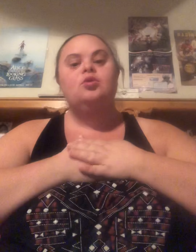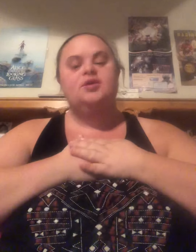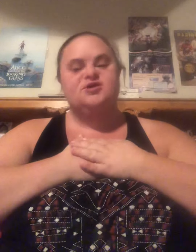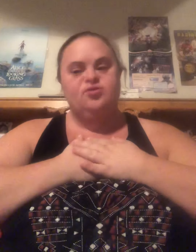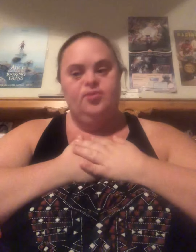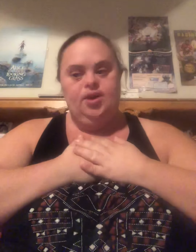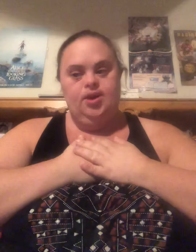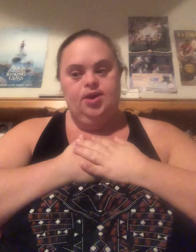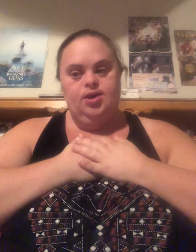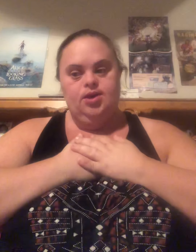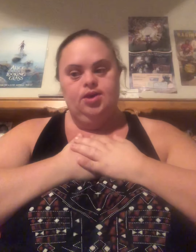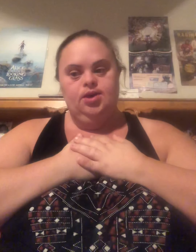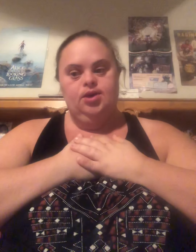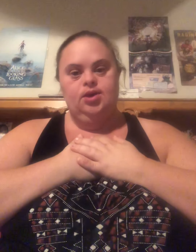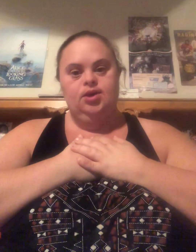Notice me.